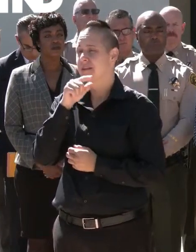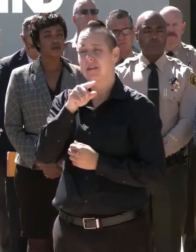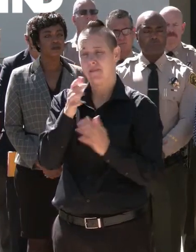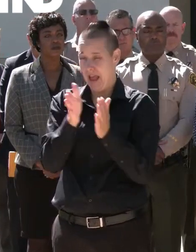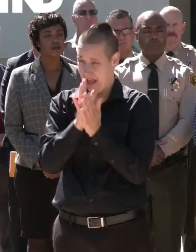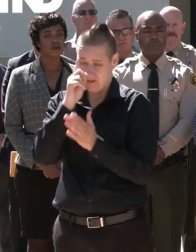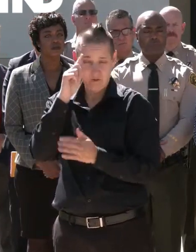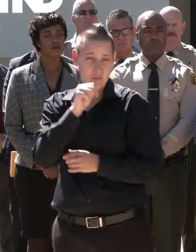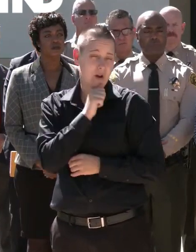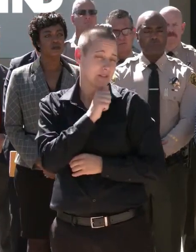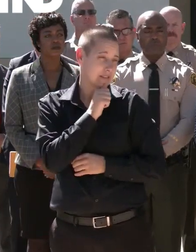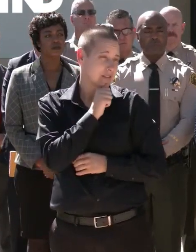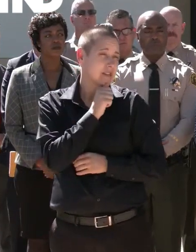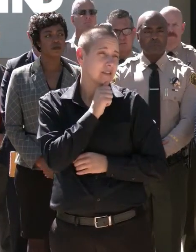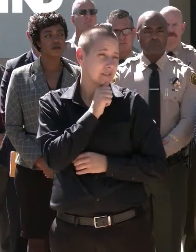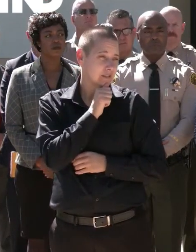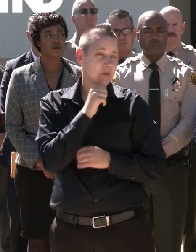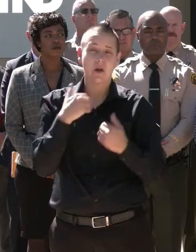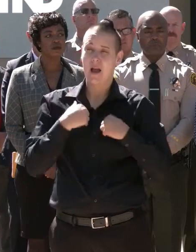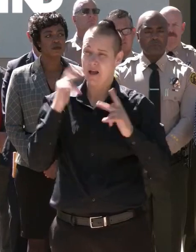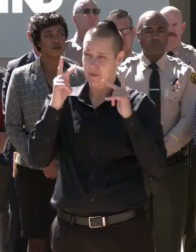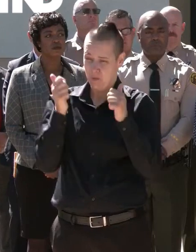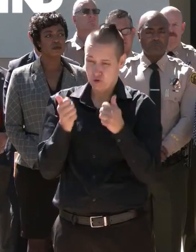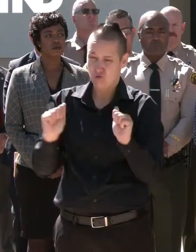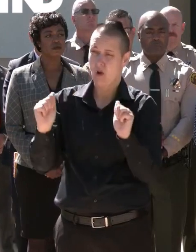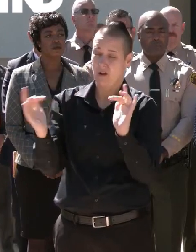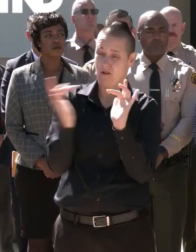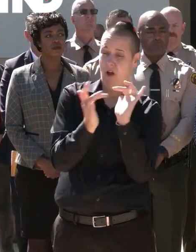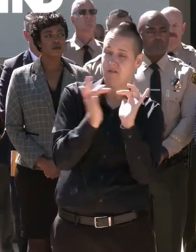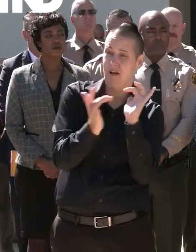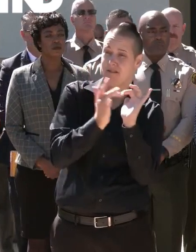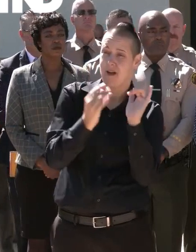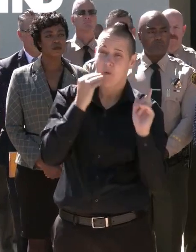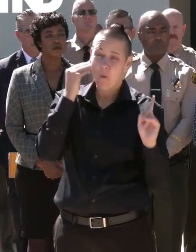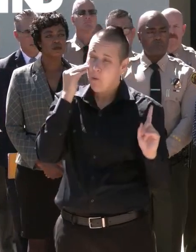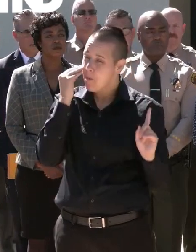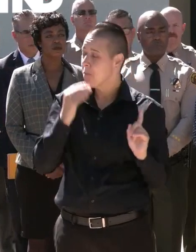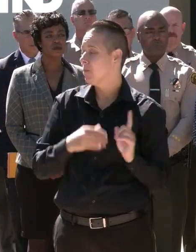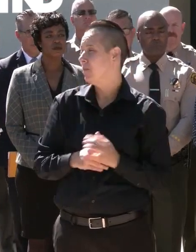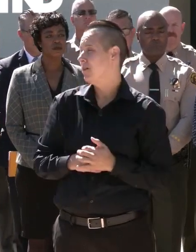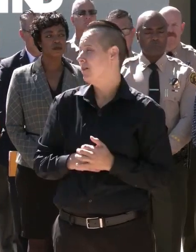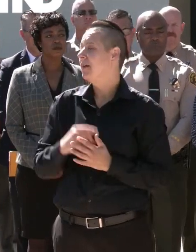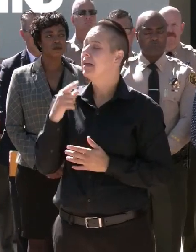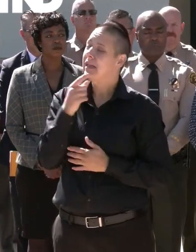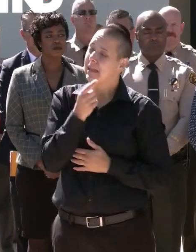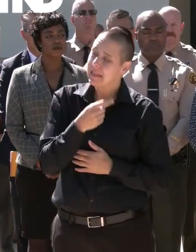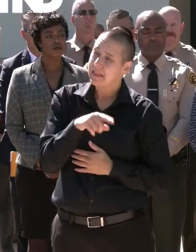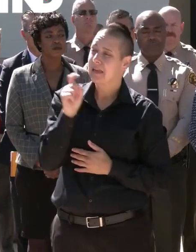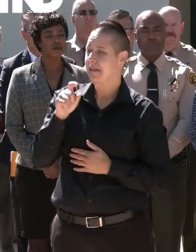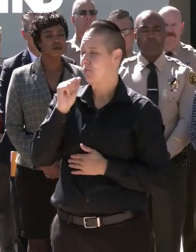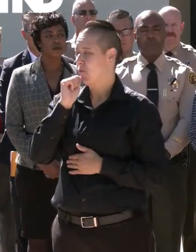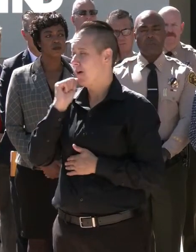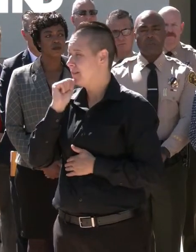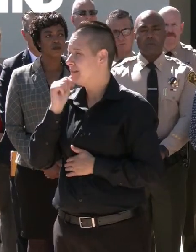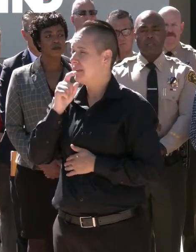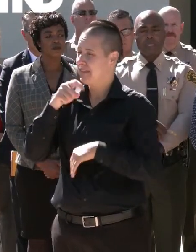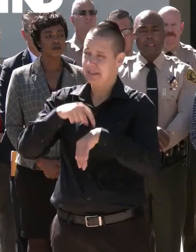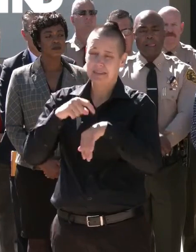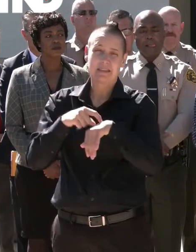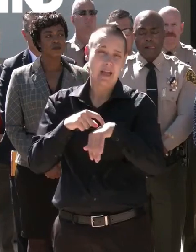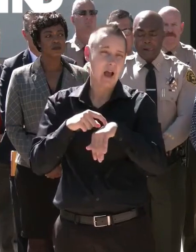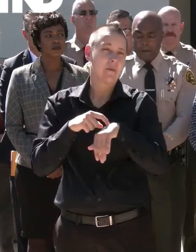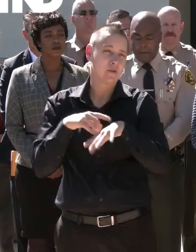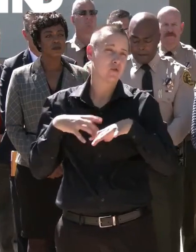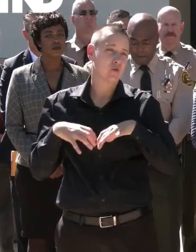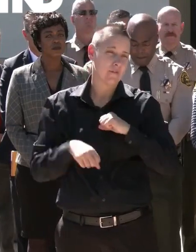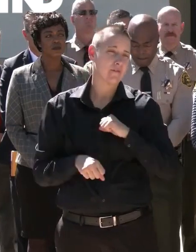have asked for it. We have had people trying to contact them at home. They need privacy. They need time to